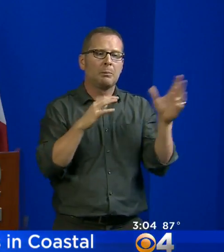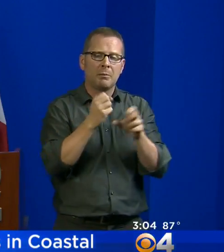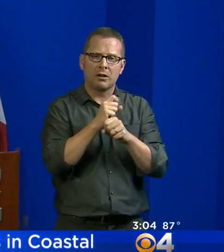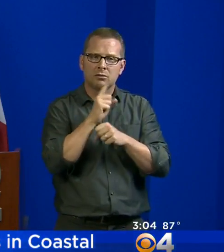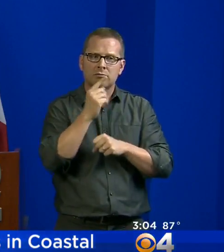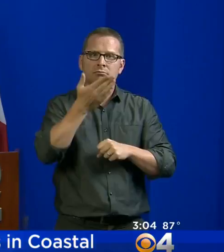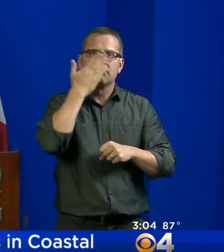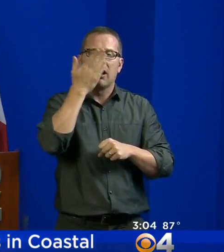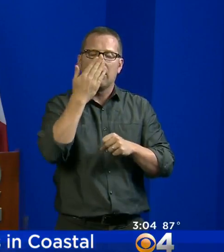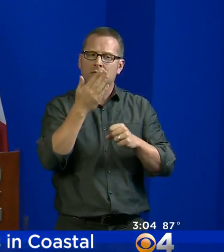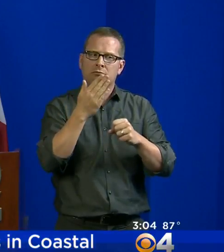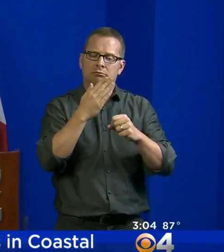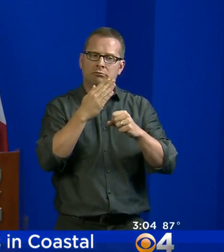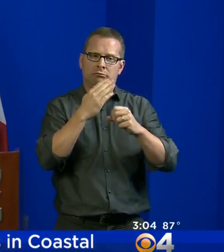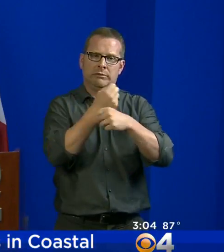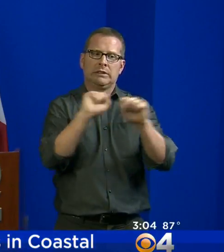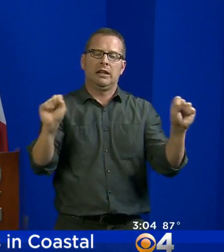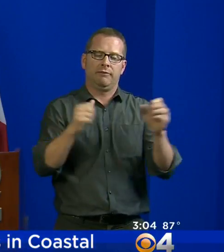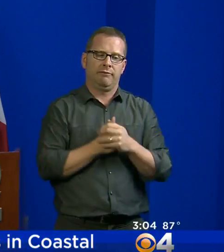800-468-8243. That's